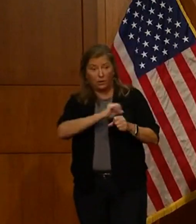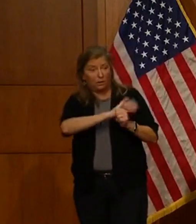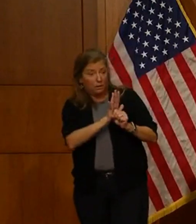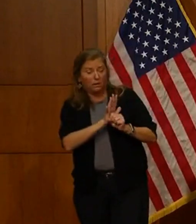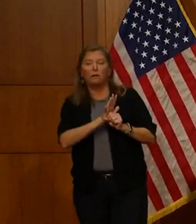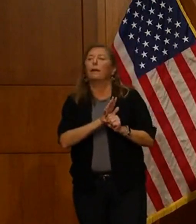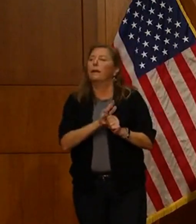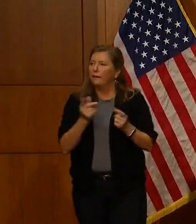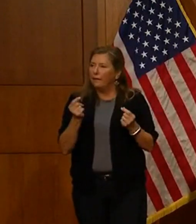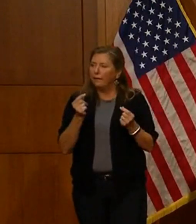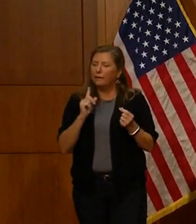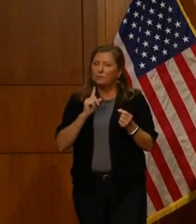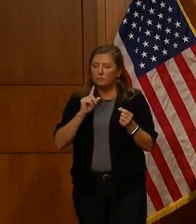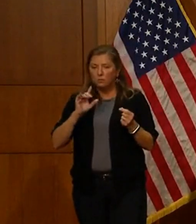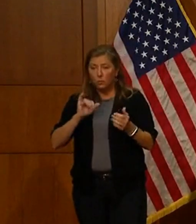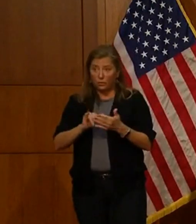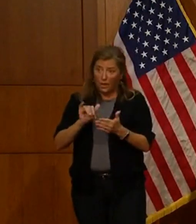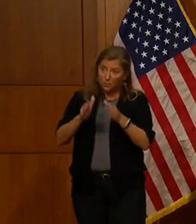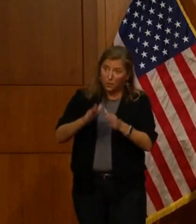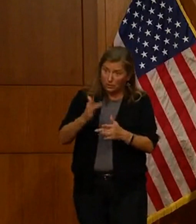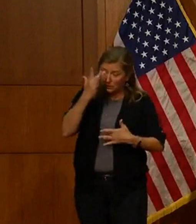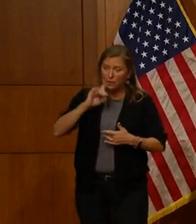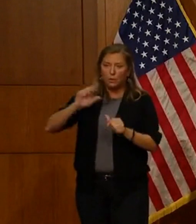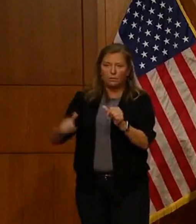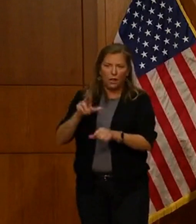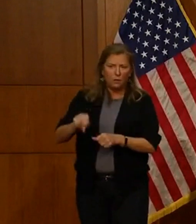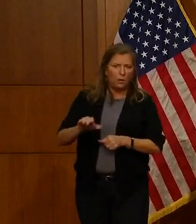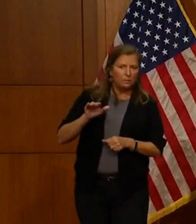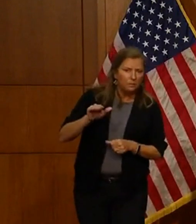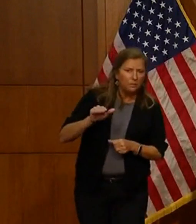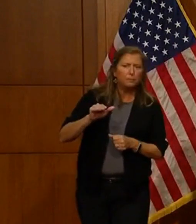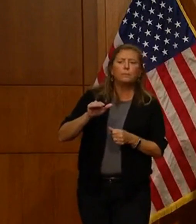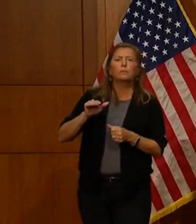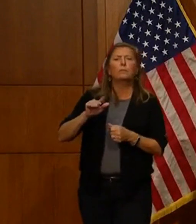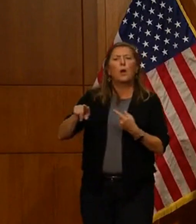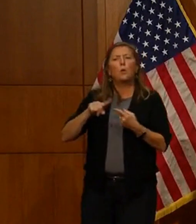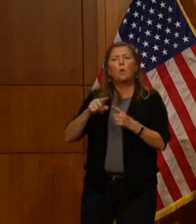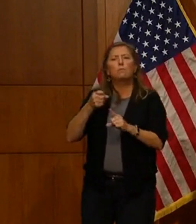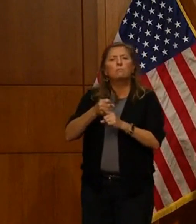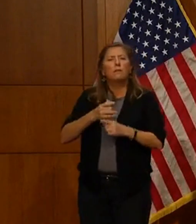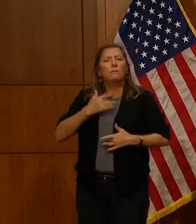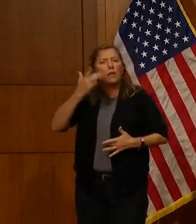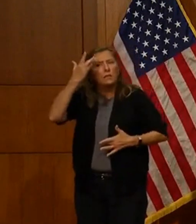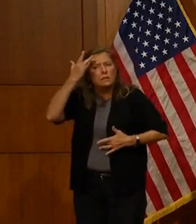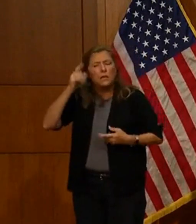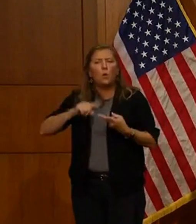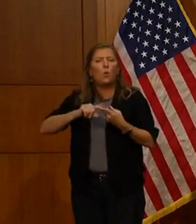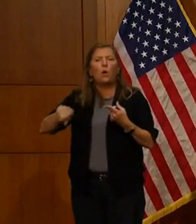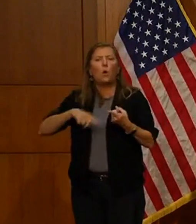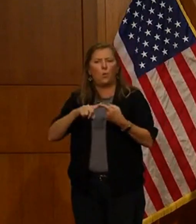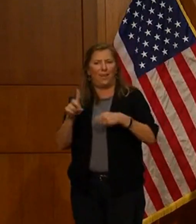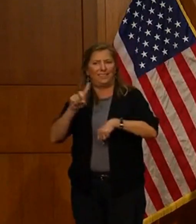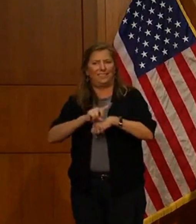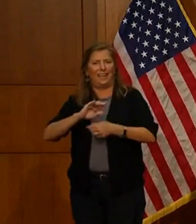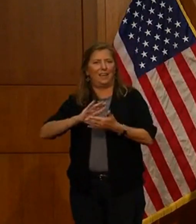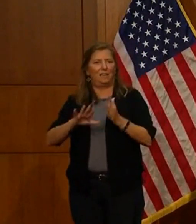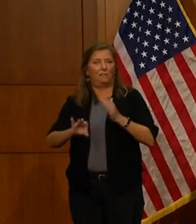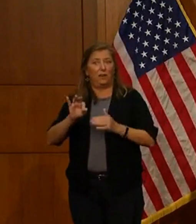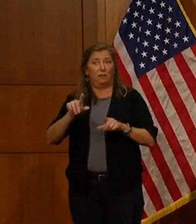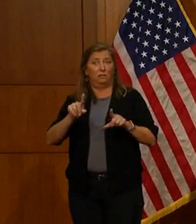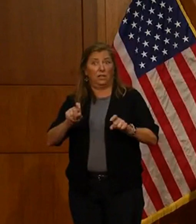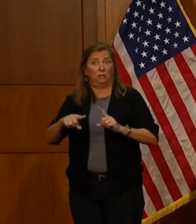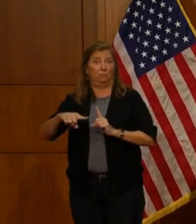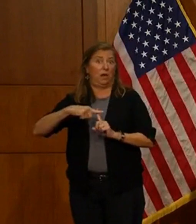health districts. We follow up that case and we identify when was their onset of symptoms or when was the date of their positive